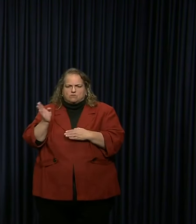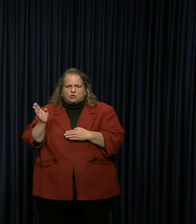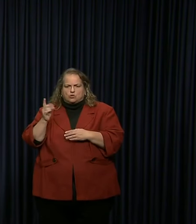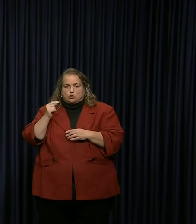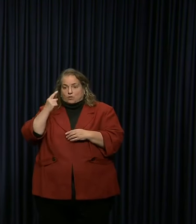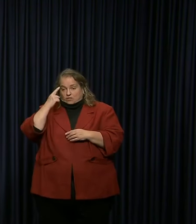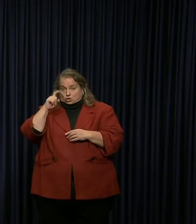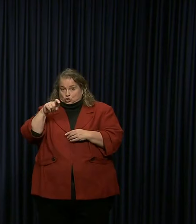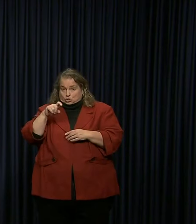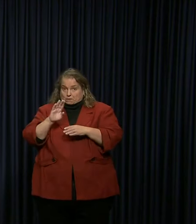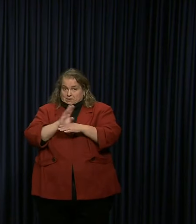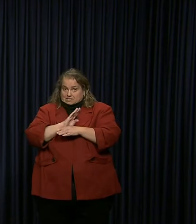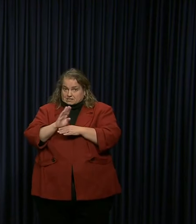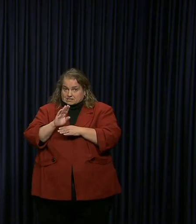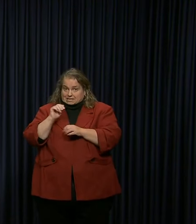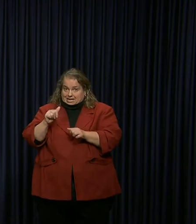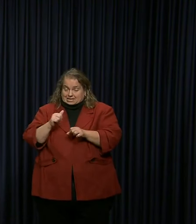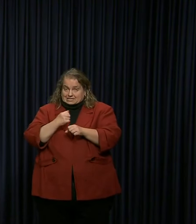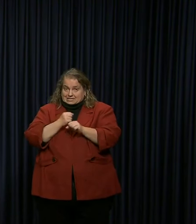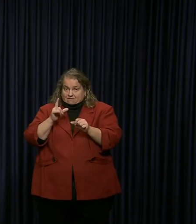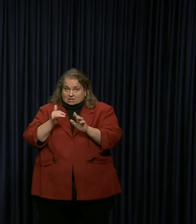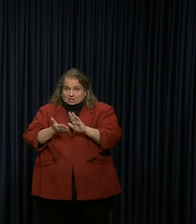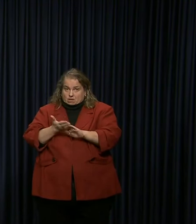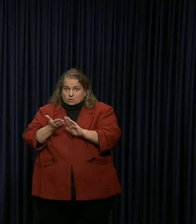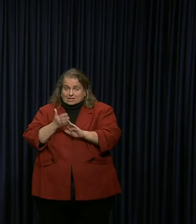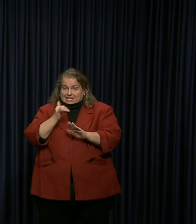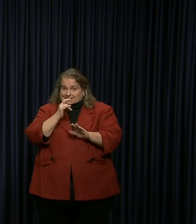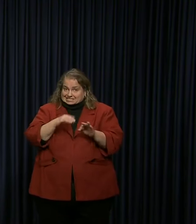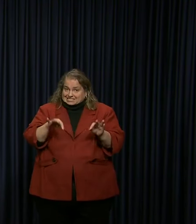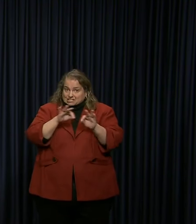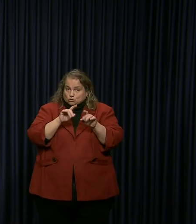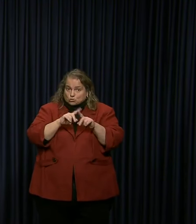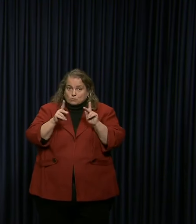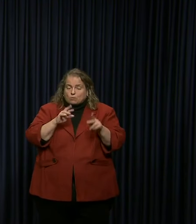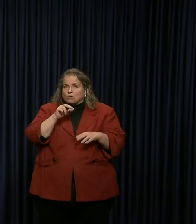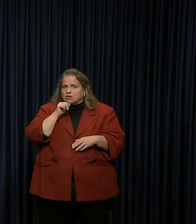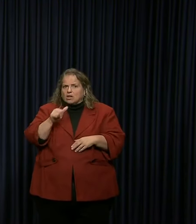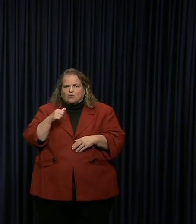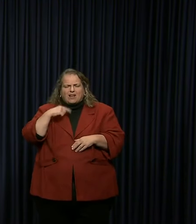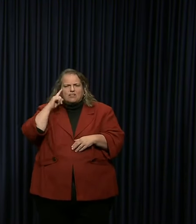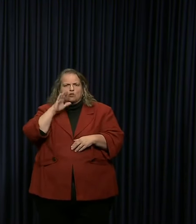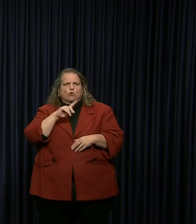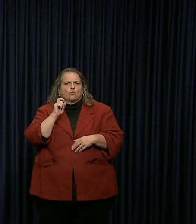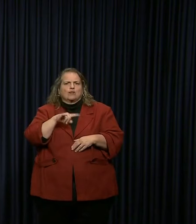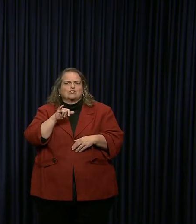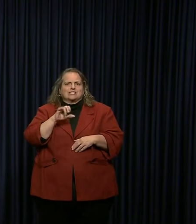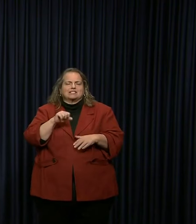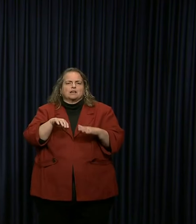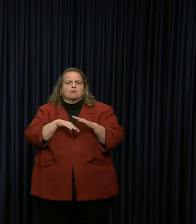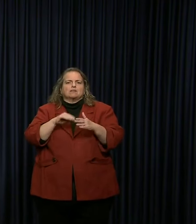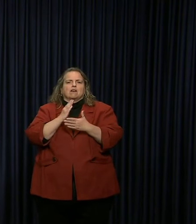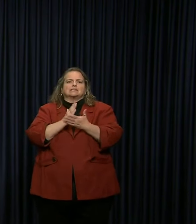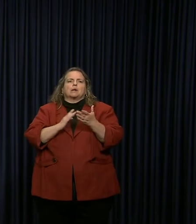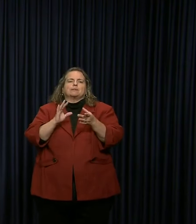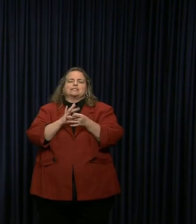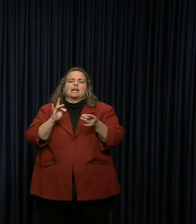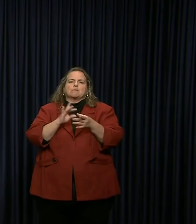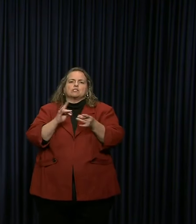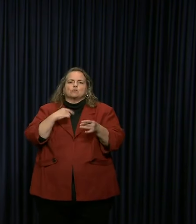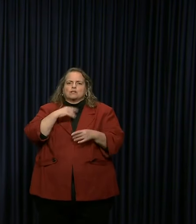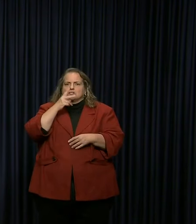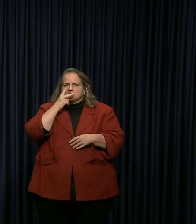or not a business could safely operate rather than whether or not it's essential? Well, I think the question is based on at least some statements we saw